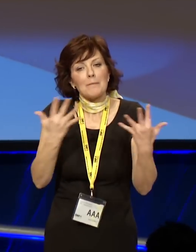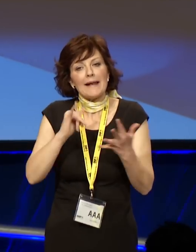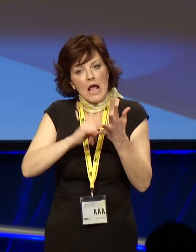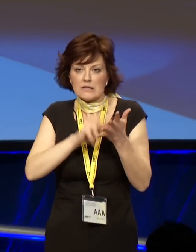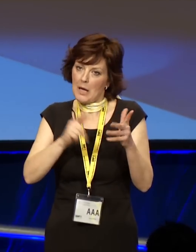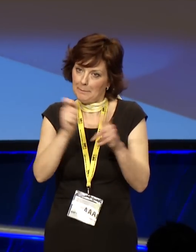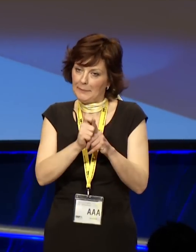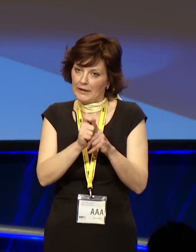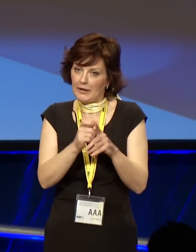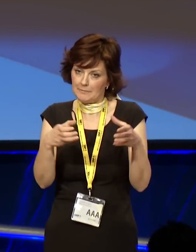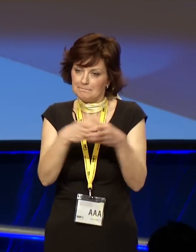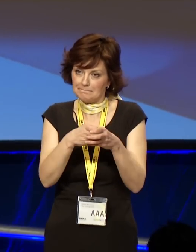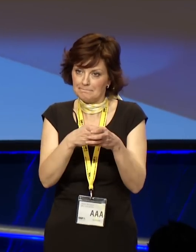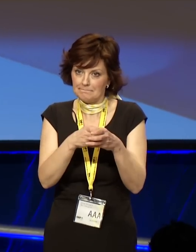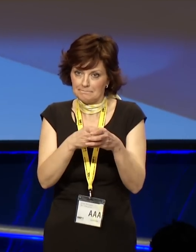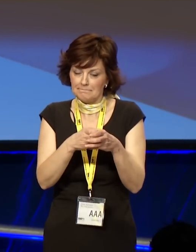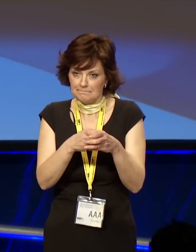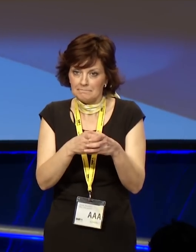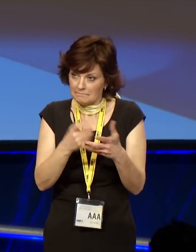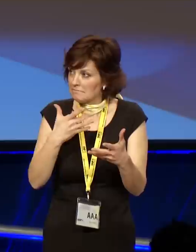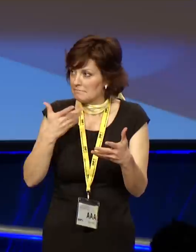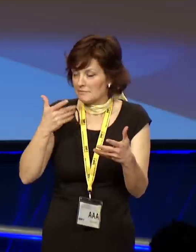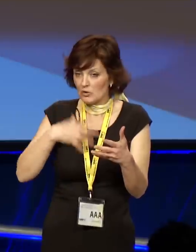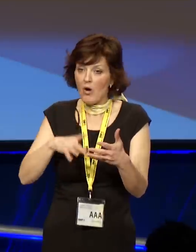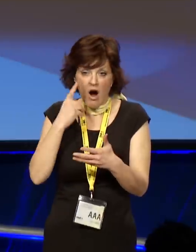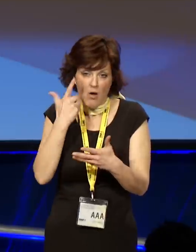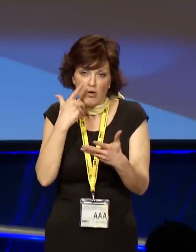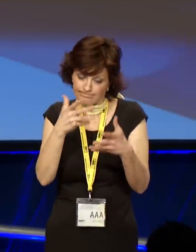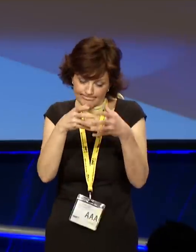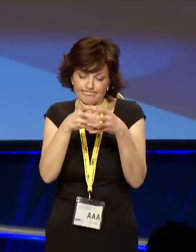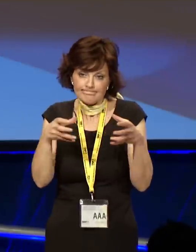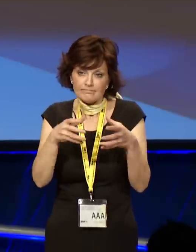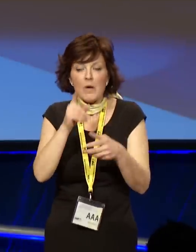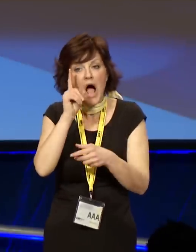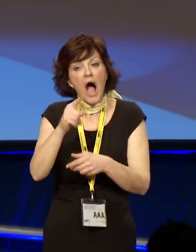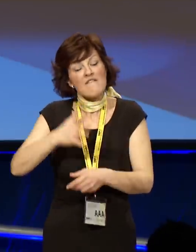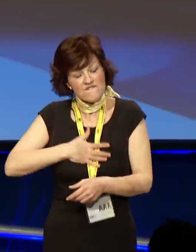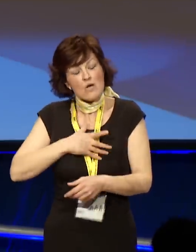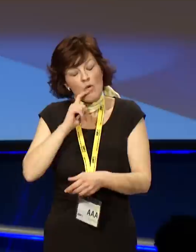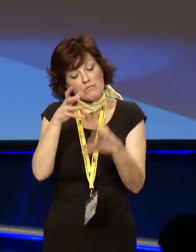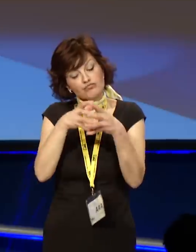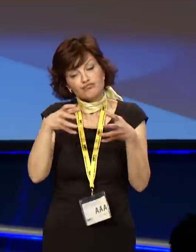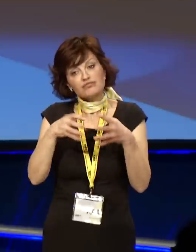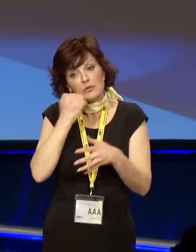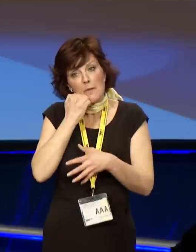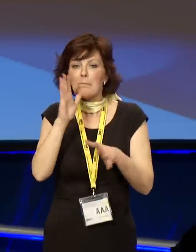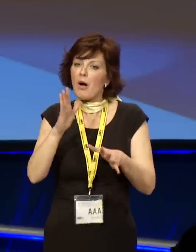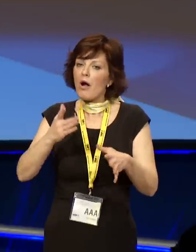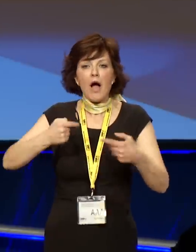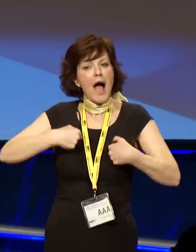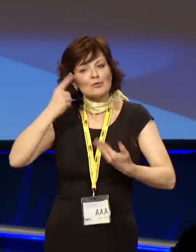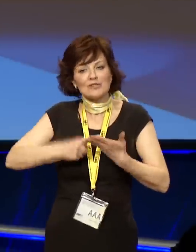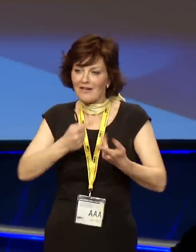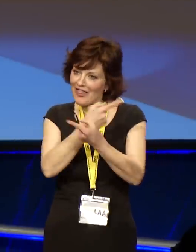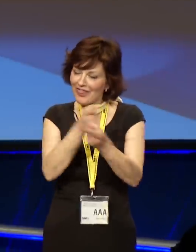SNP paint the benches tartan in the House of Commons. I think it will be a substantial number, but let's let the people determine